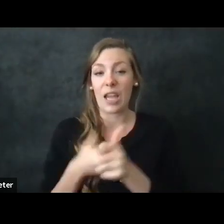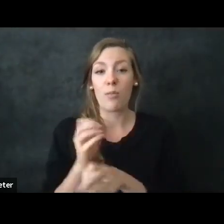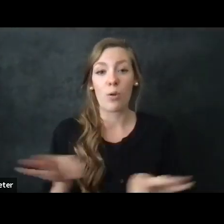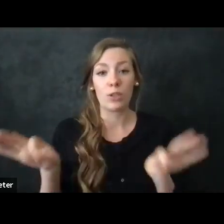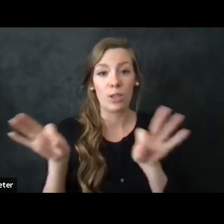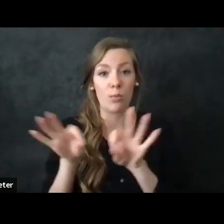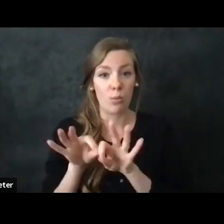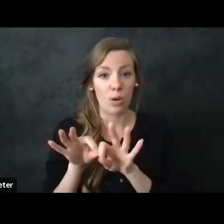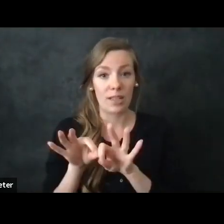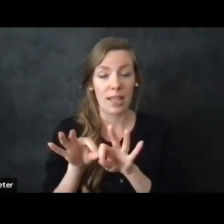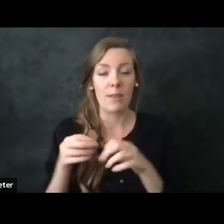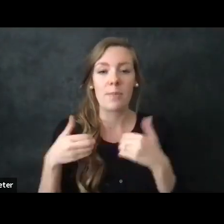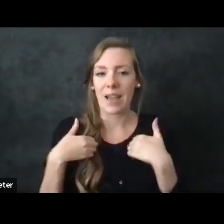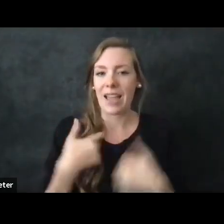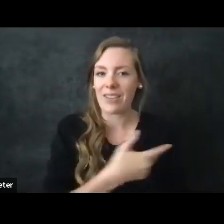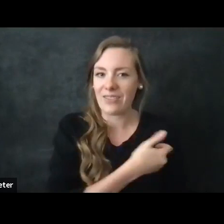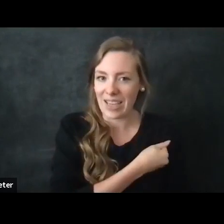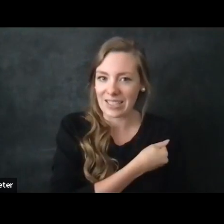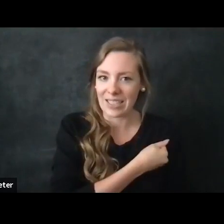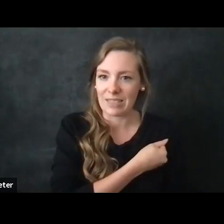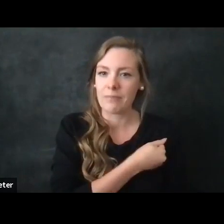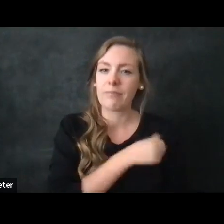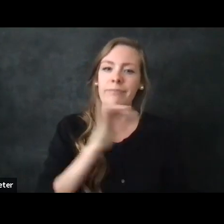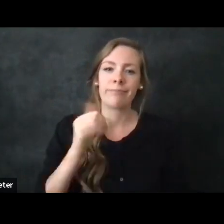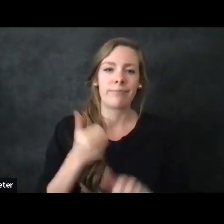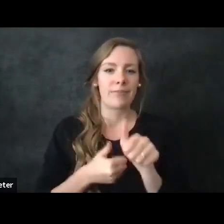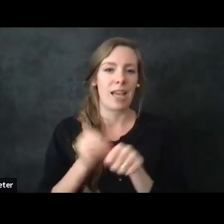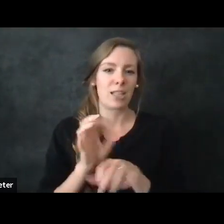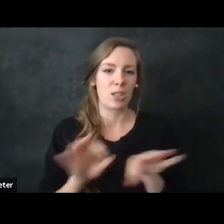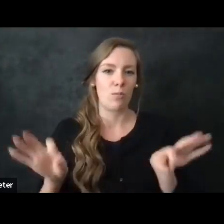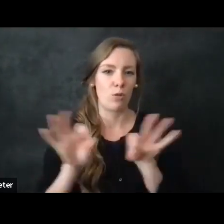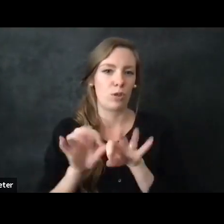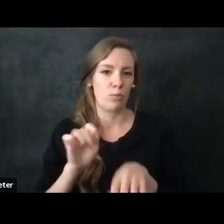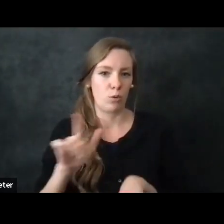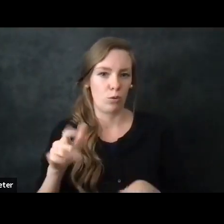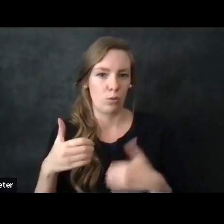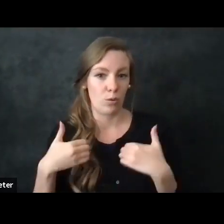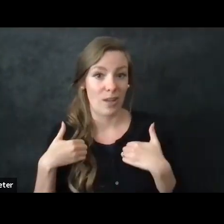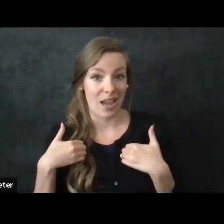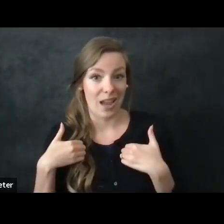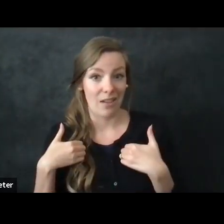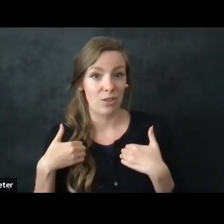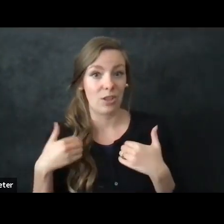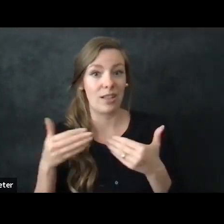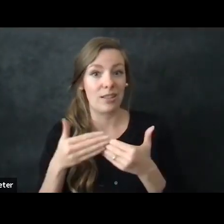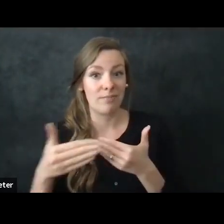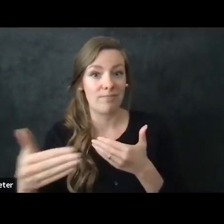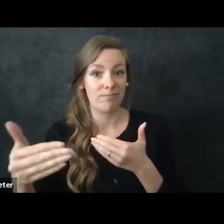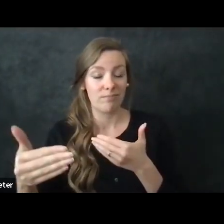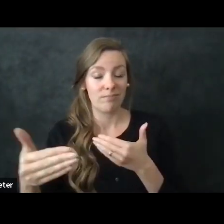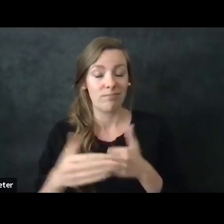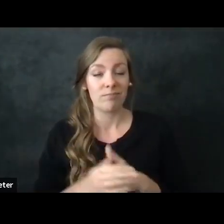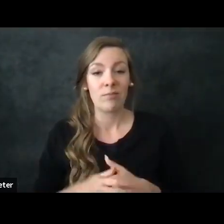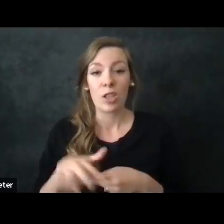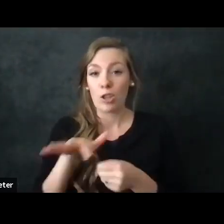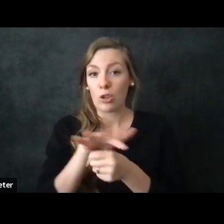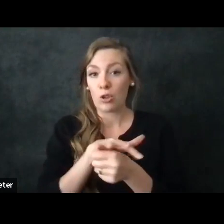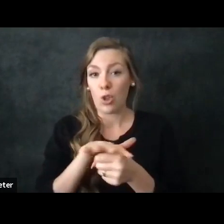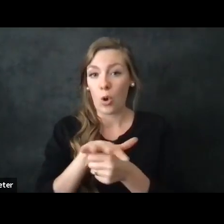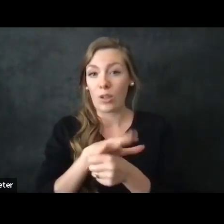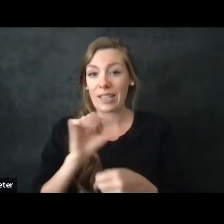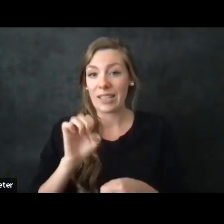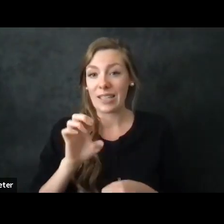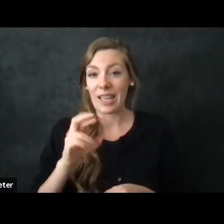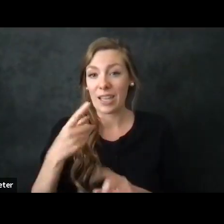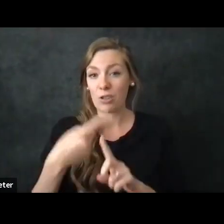by getting vaccinated. That remains the most important tool that we have to get us past this pandemic. Locally, our case rate in Sonoma